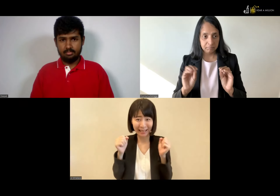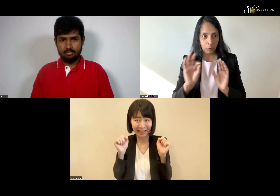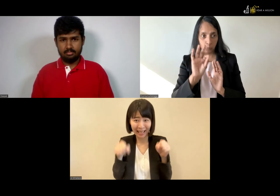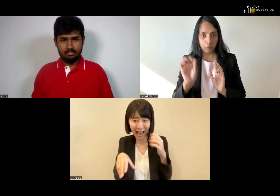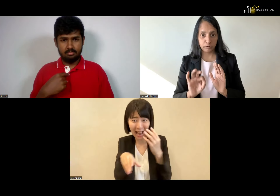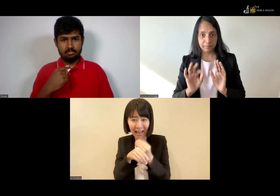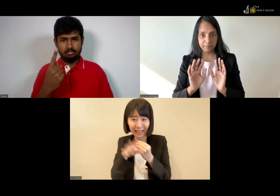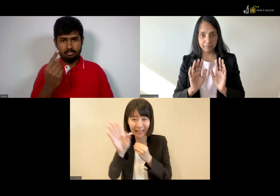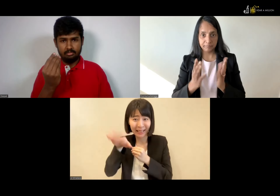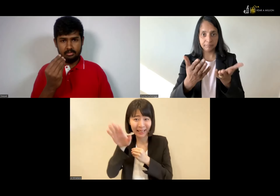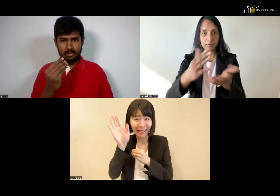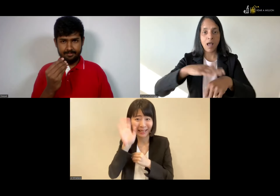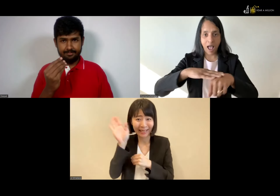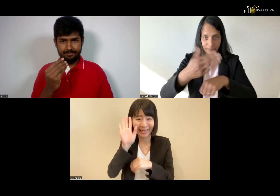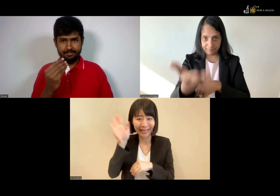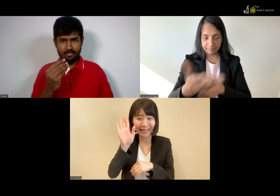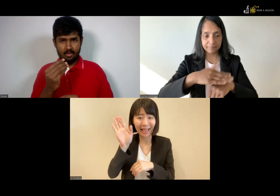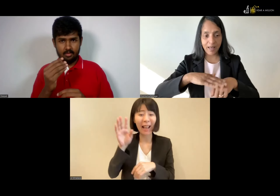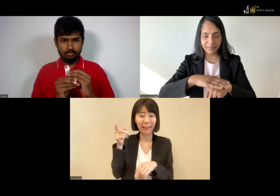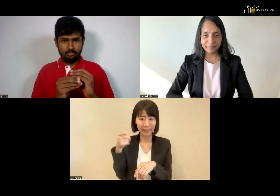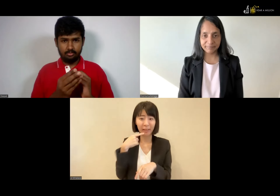Can I add something, Purna? Yes, I.